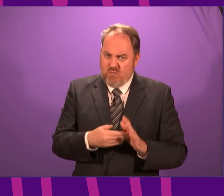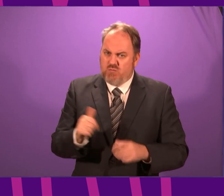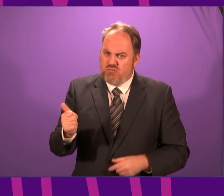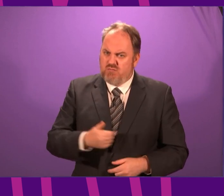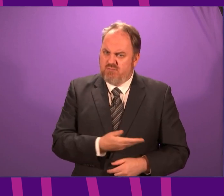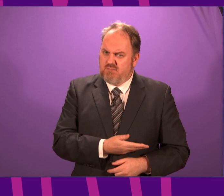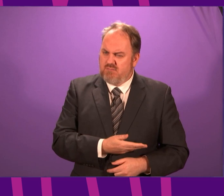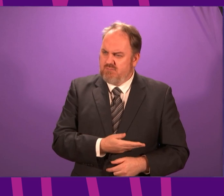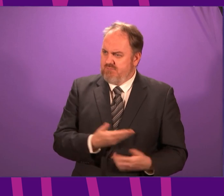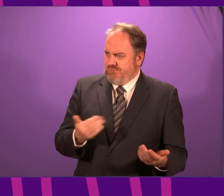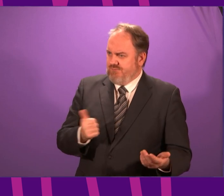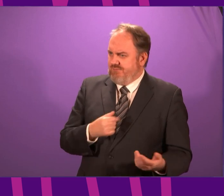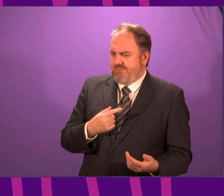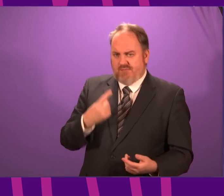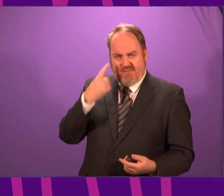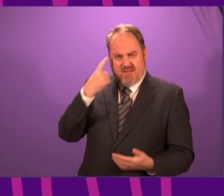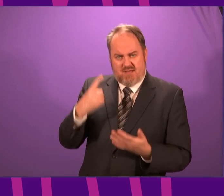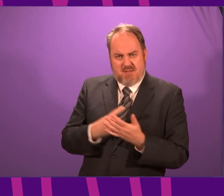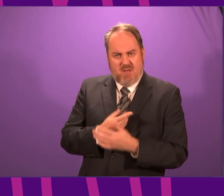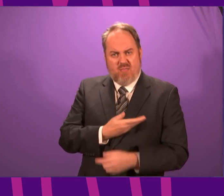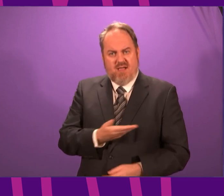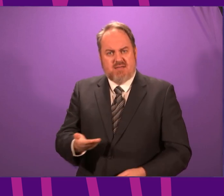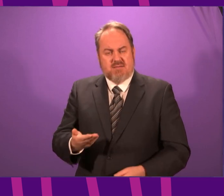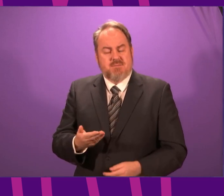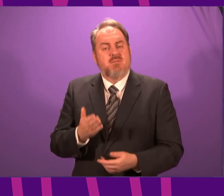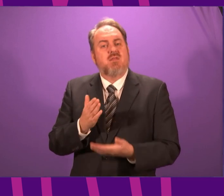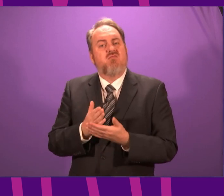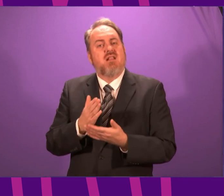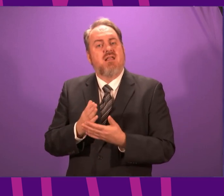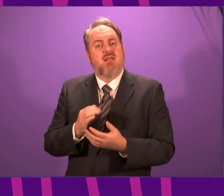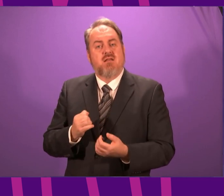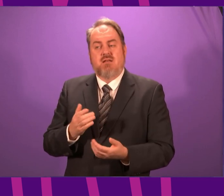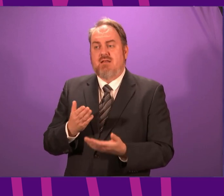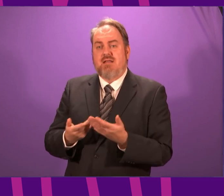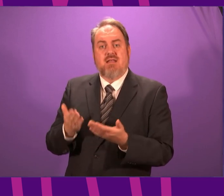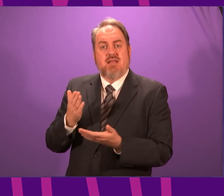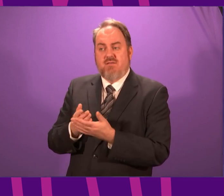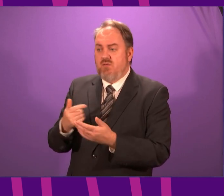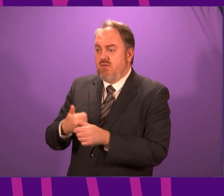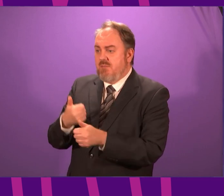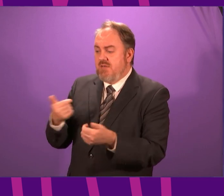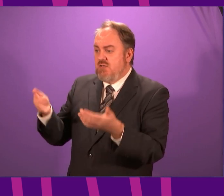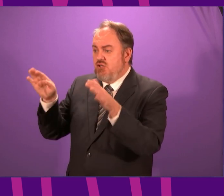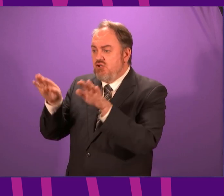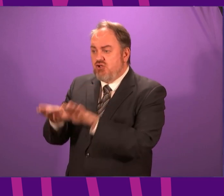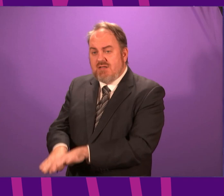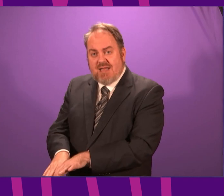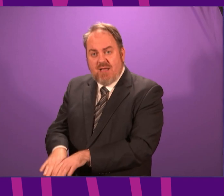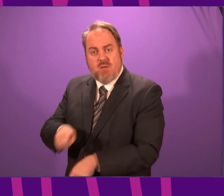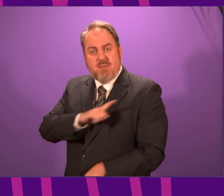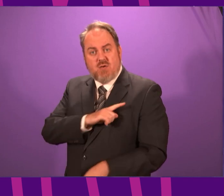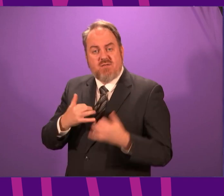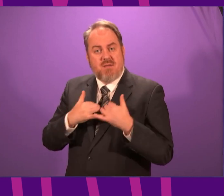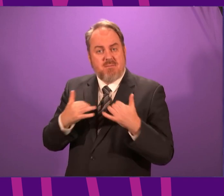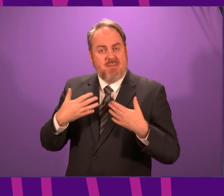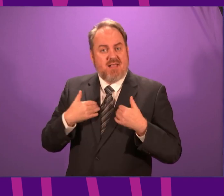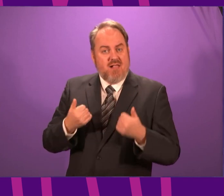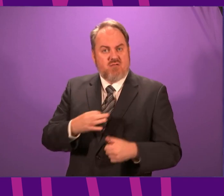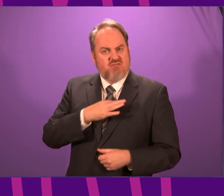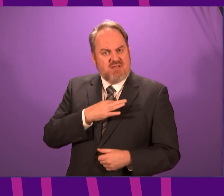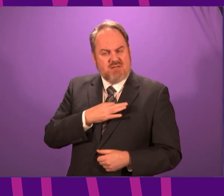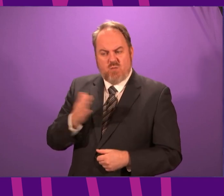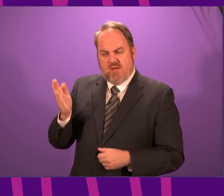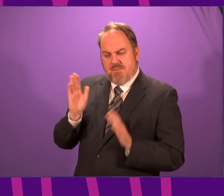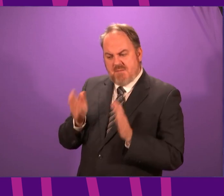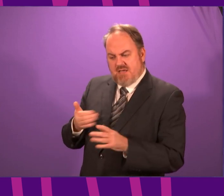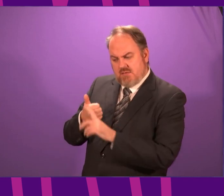the passing. But the basic principle should be that if you're shut down because of a decision for public health, then there has to be